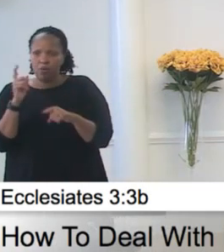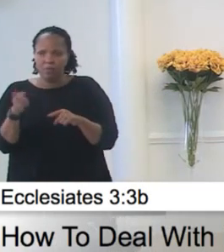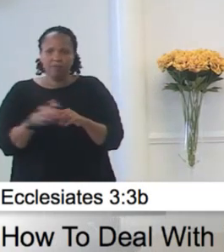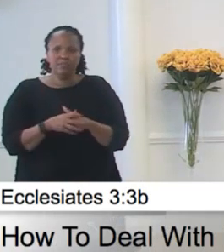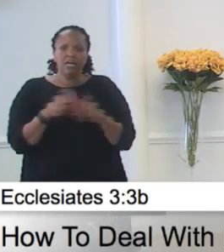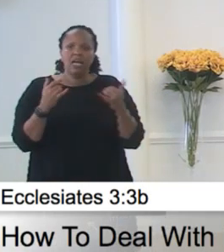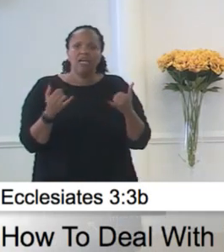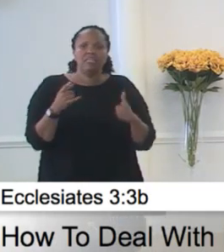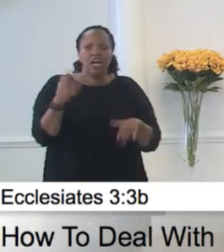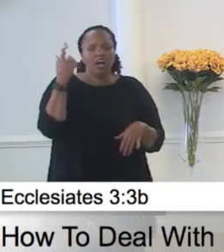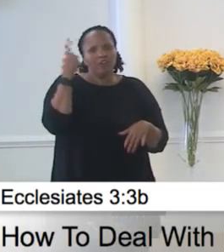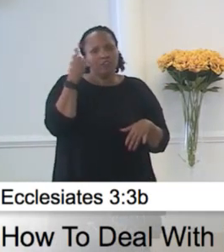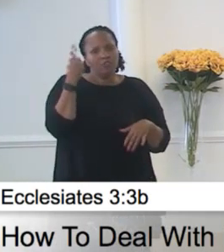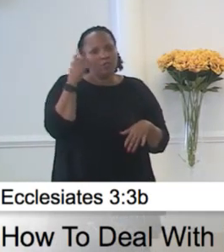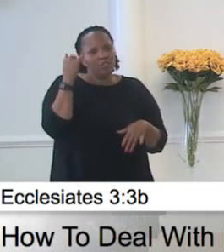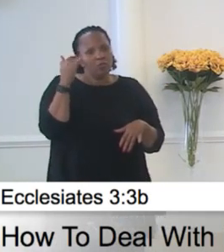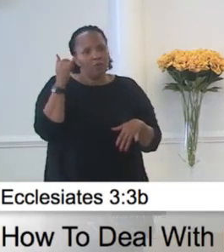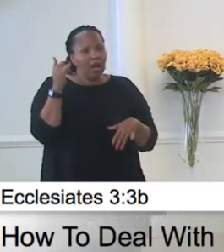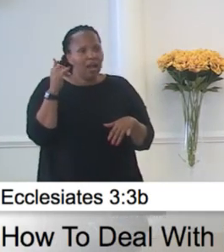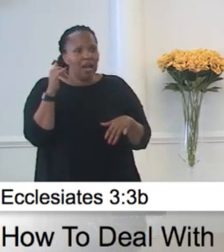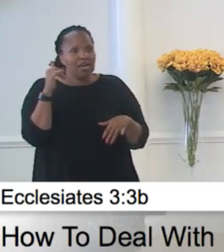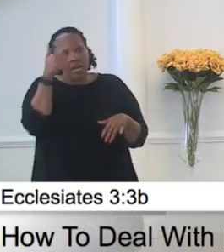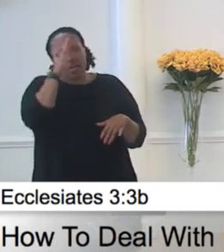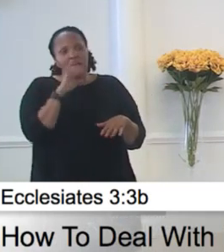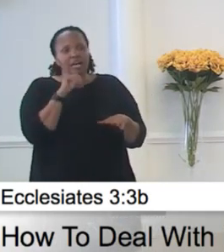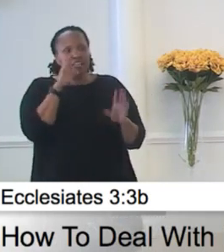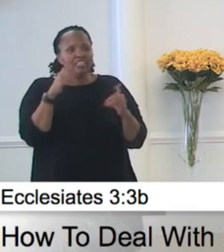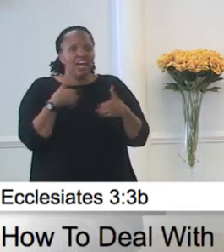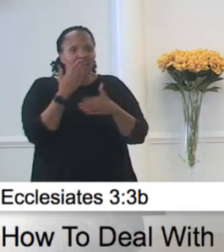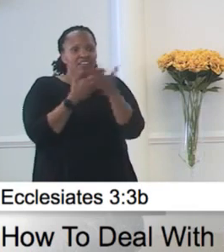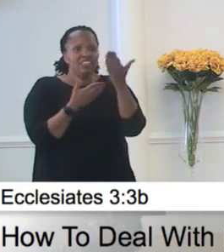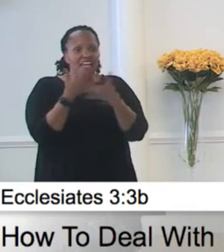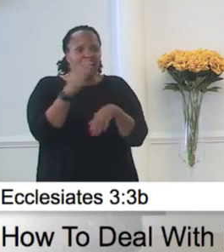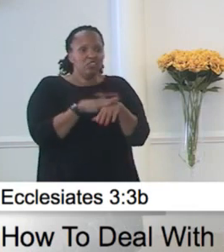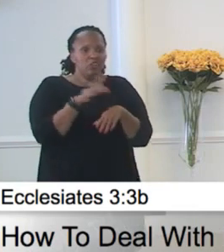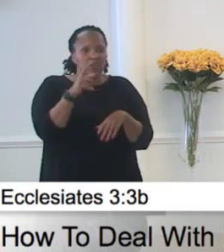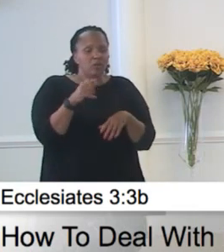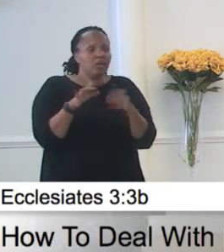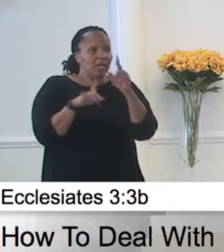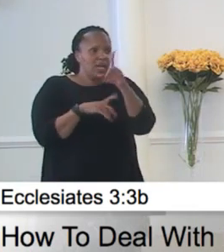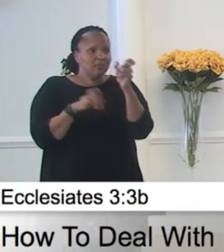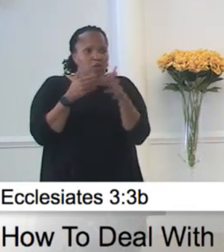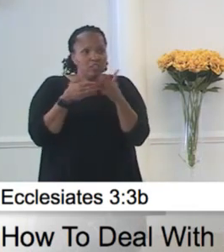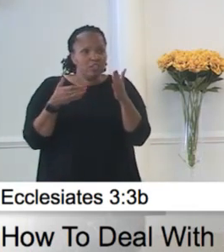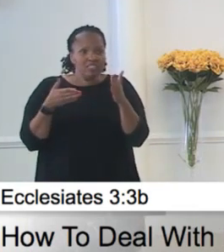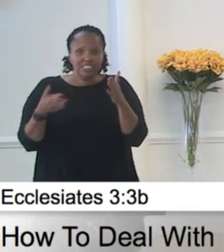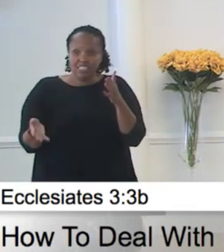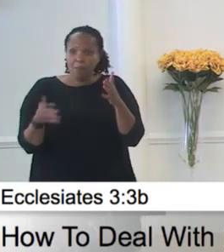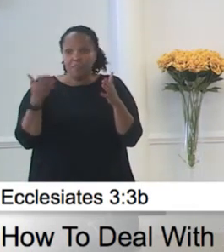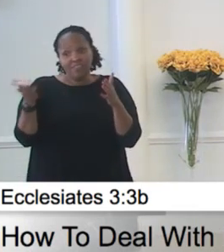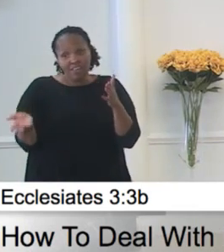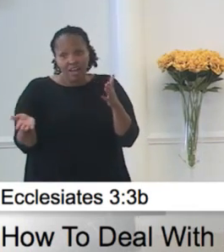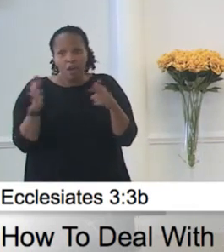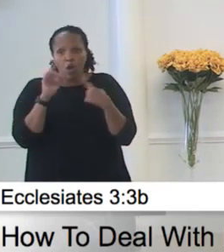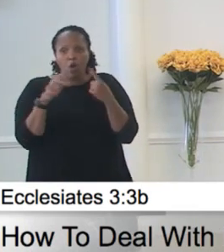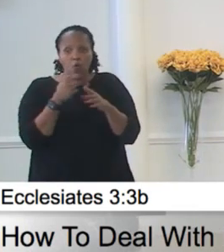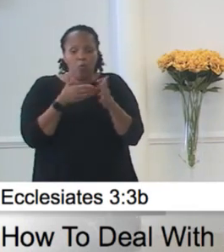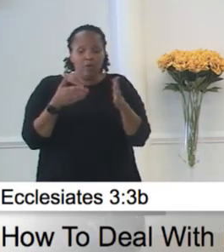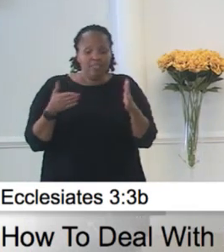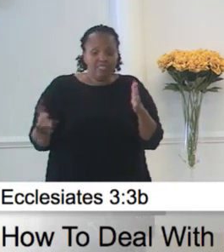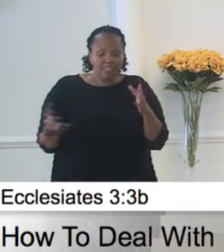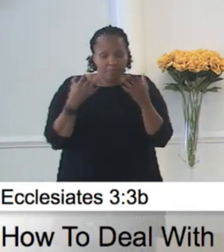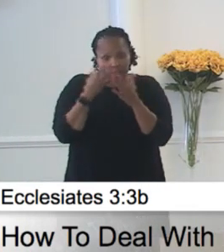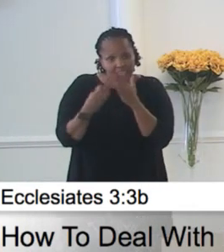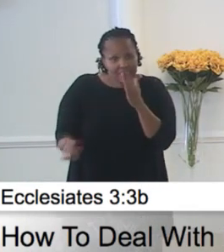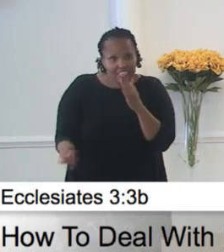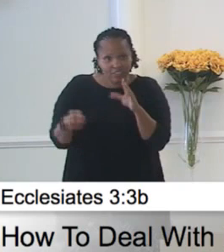Now you're wondering why he don't have his hand on you the way you want him. That's because there's something there. When the something goes,